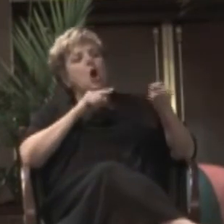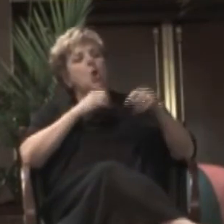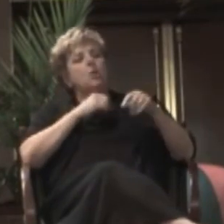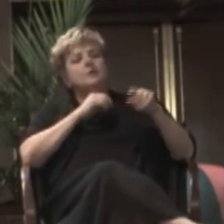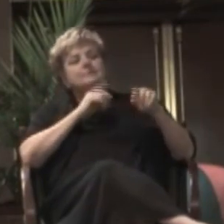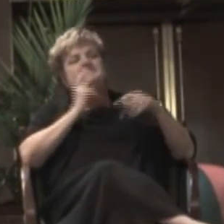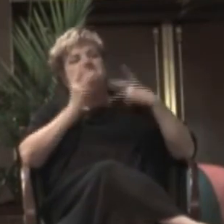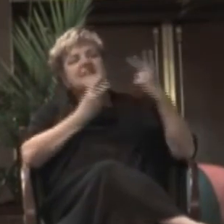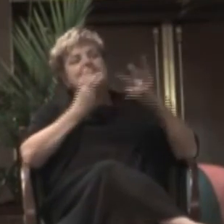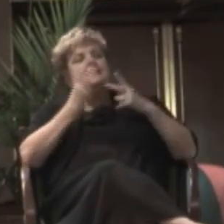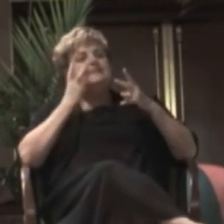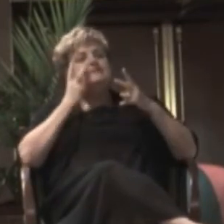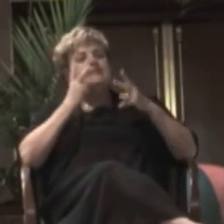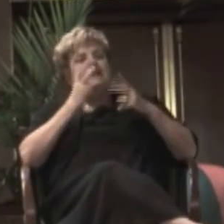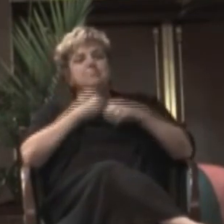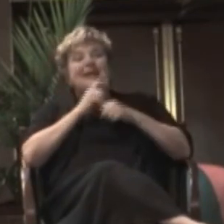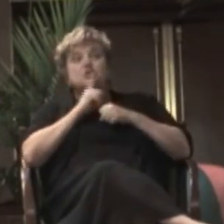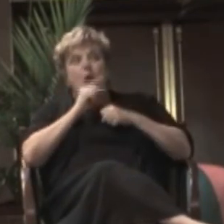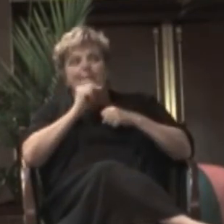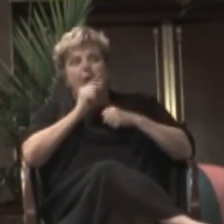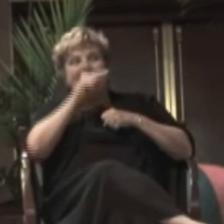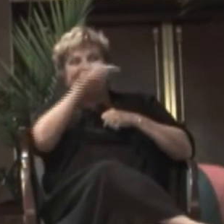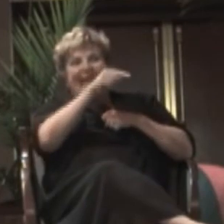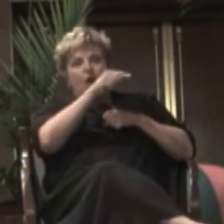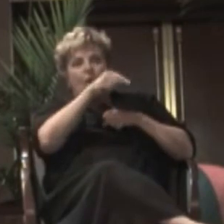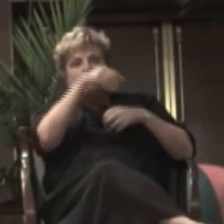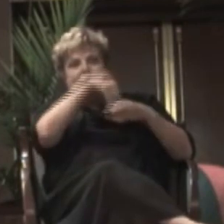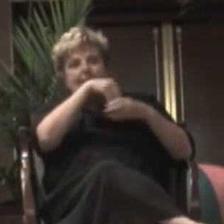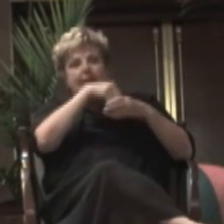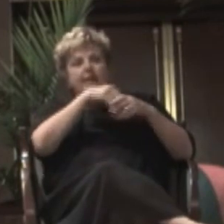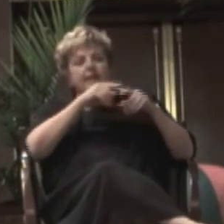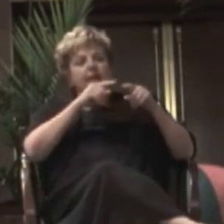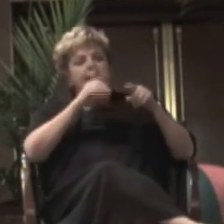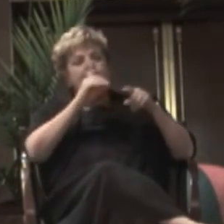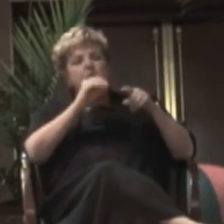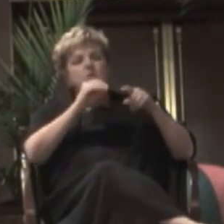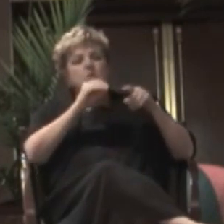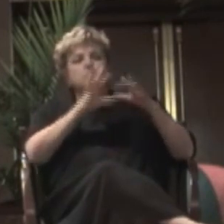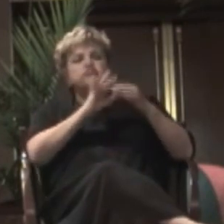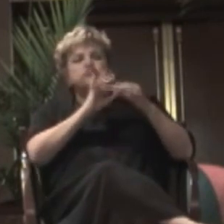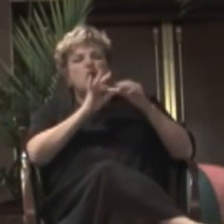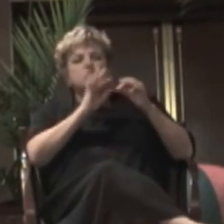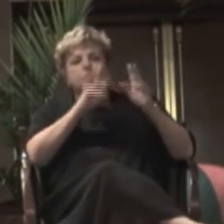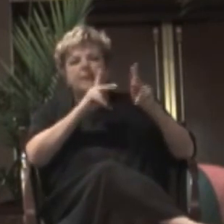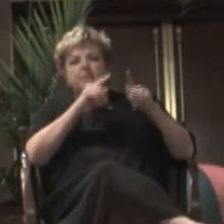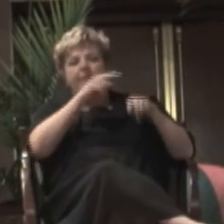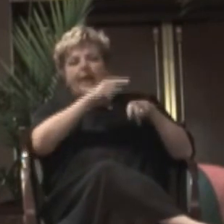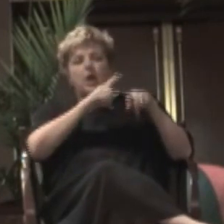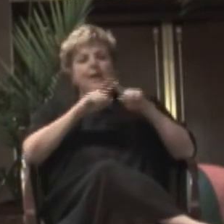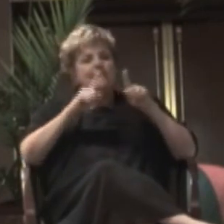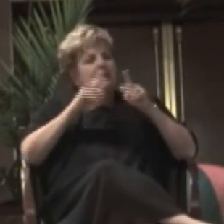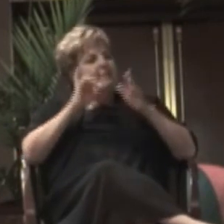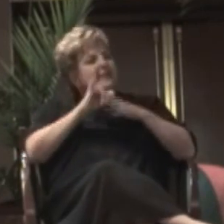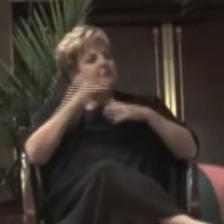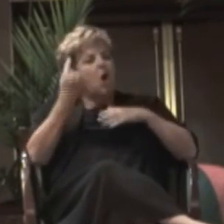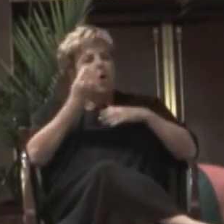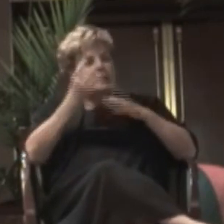And maybe say a little something to whoever it is. But that'll always be important. That'll always be my home group. But it's where it happened for